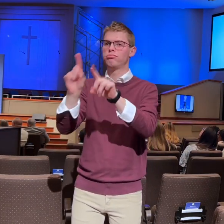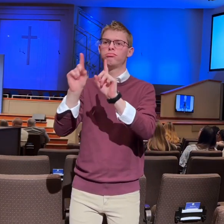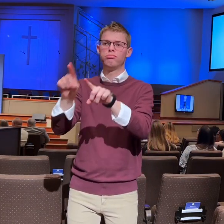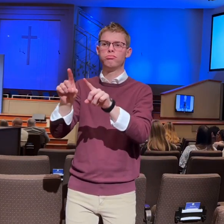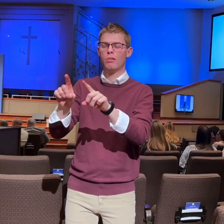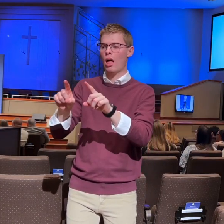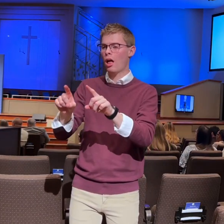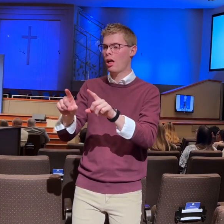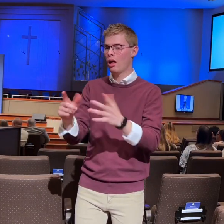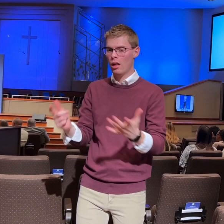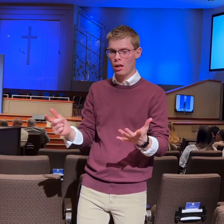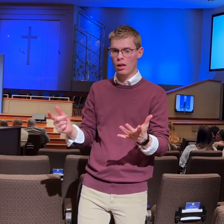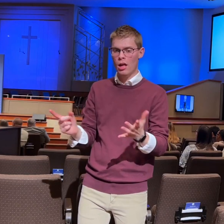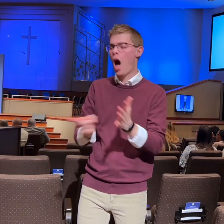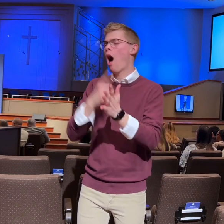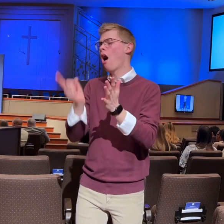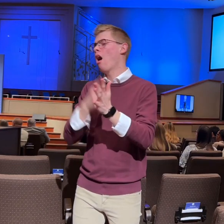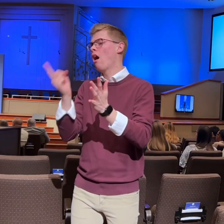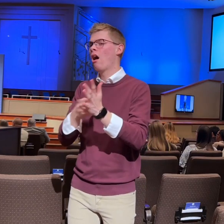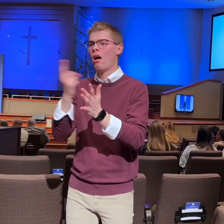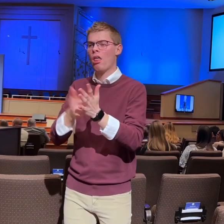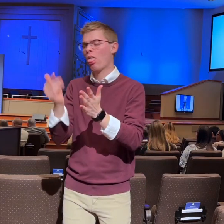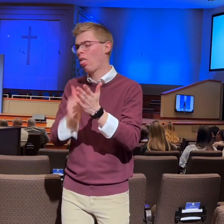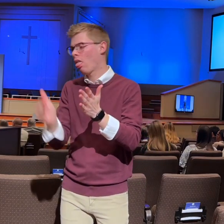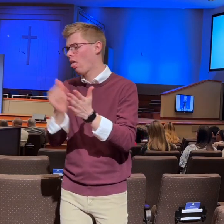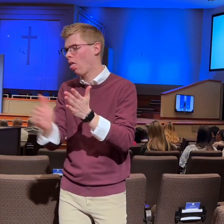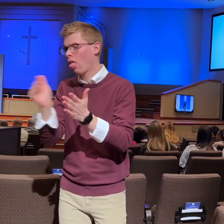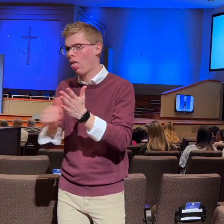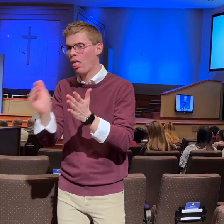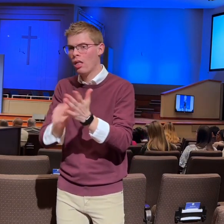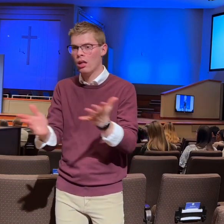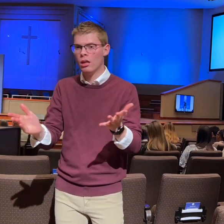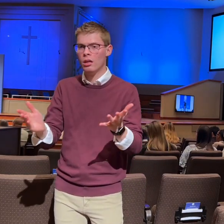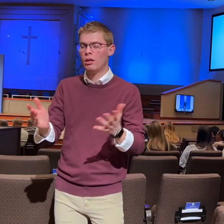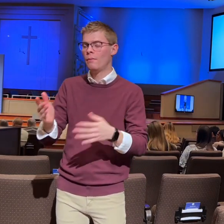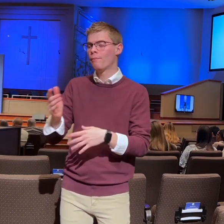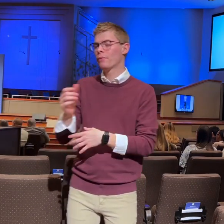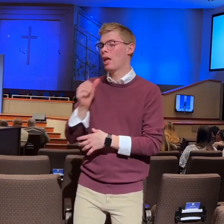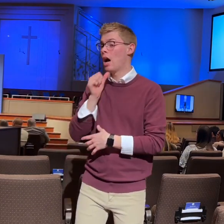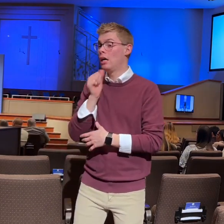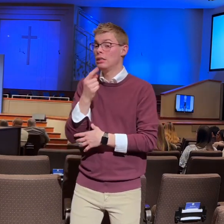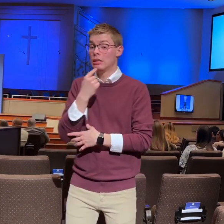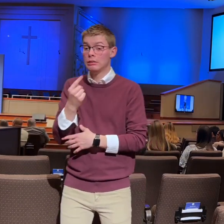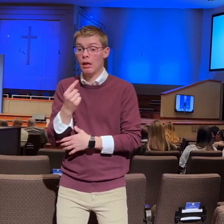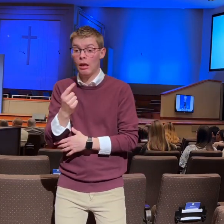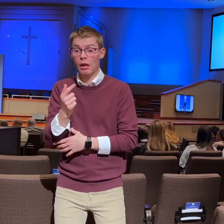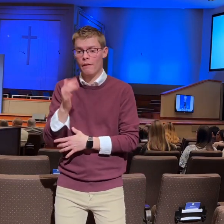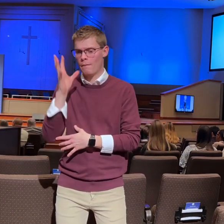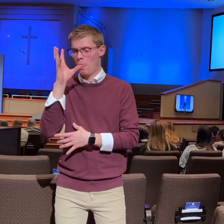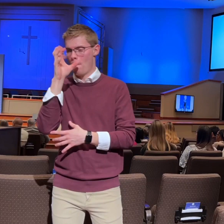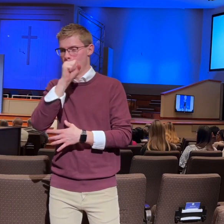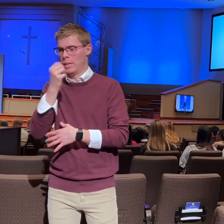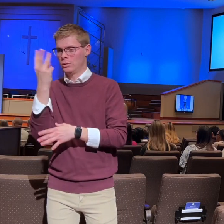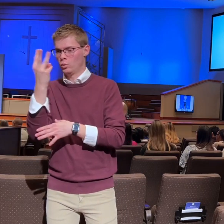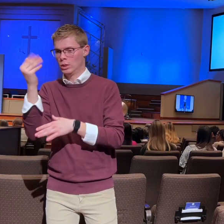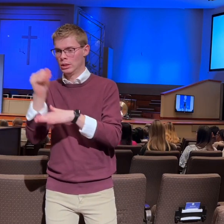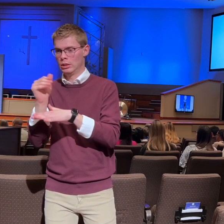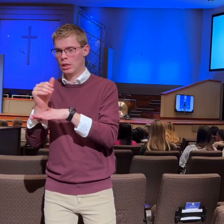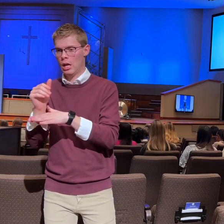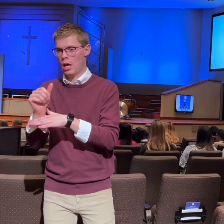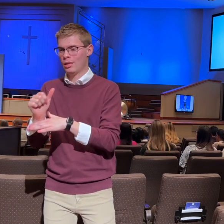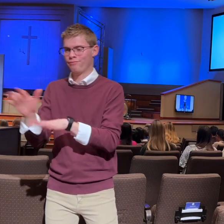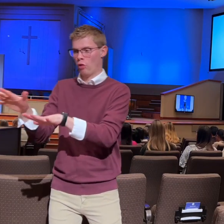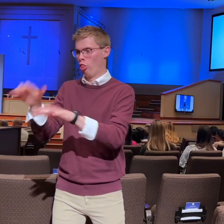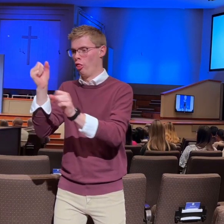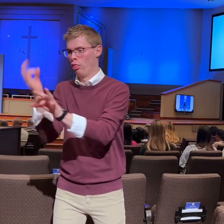as much as we can. And I'm not saying if someone misses a Wednesday night service that they're an apostate. Please don't misunderstand me. But I'm saying this.